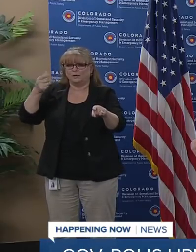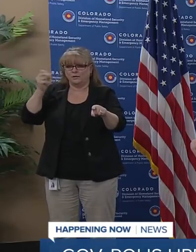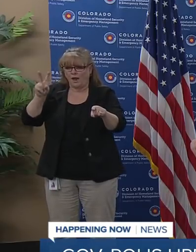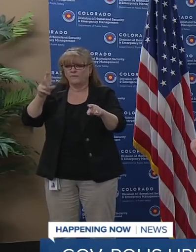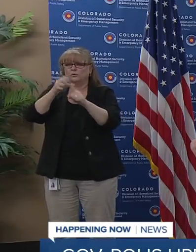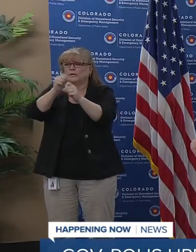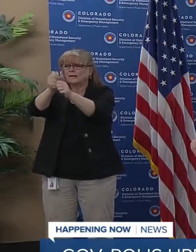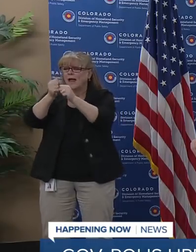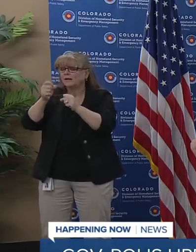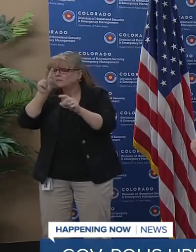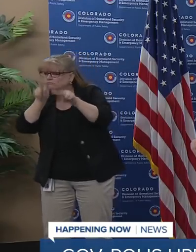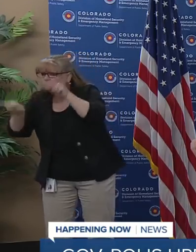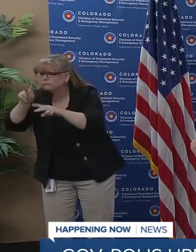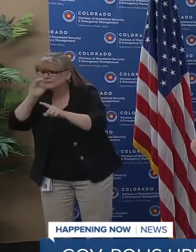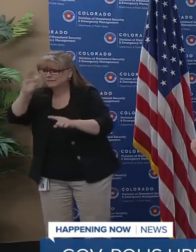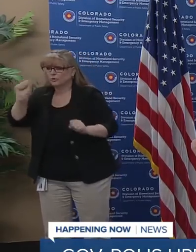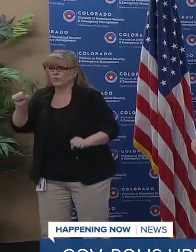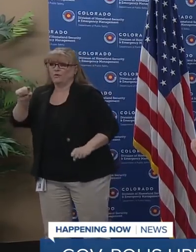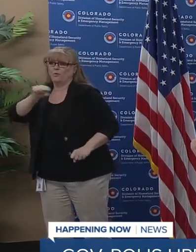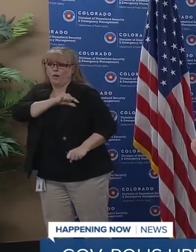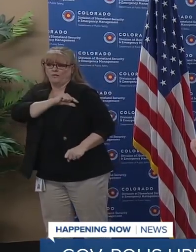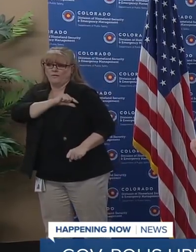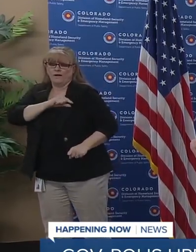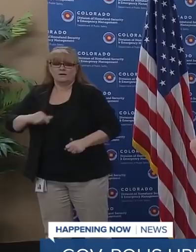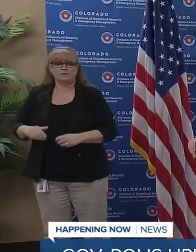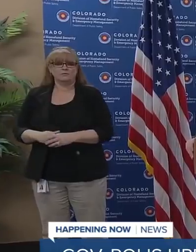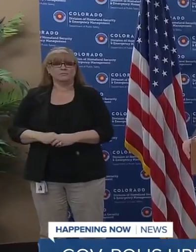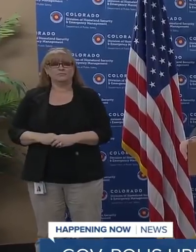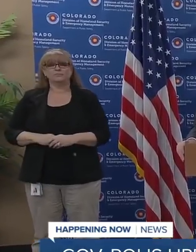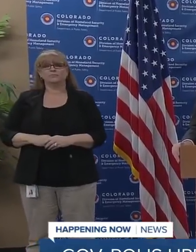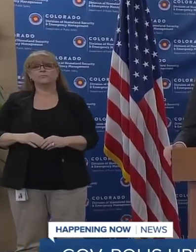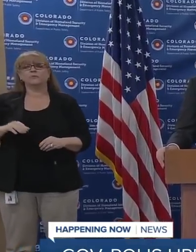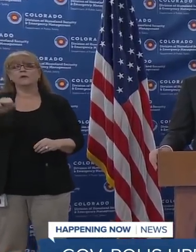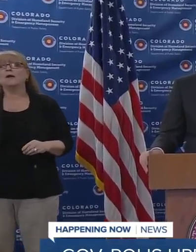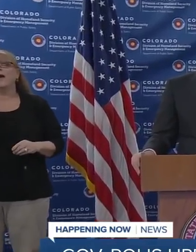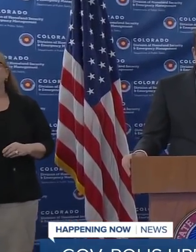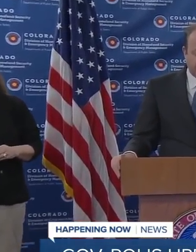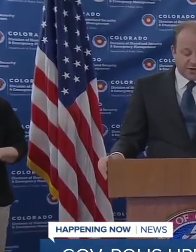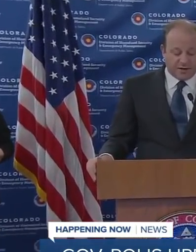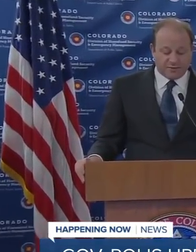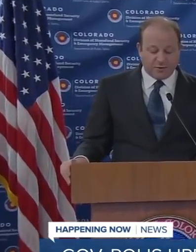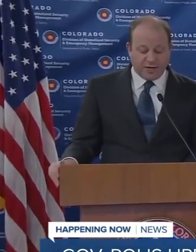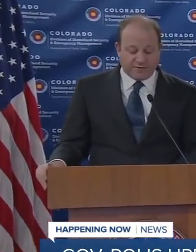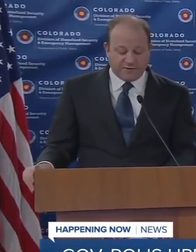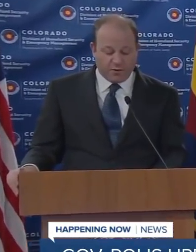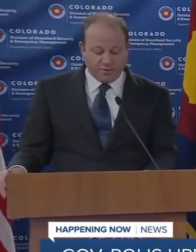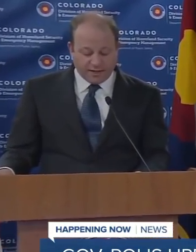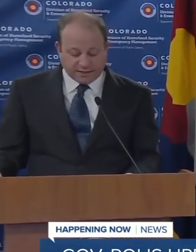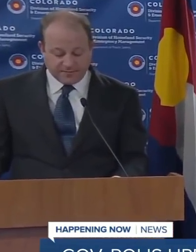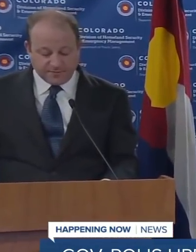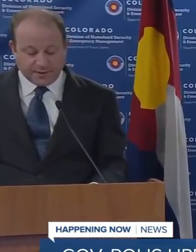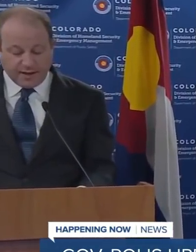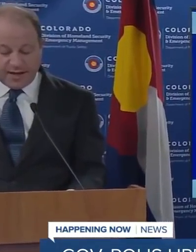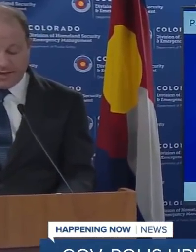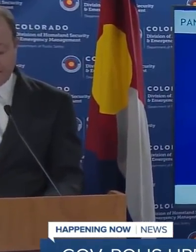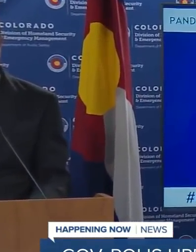moment. There's also additional unemployment benefits that will be provided federally. $600 per week for